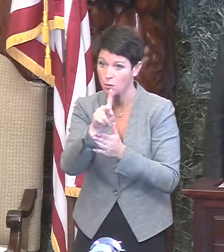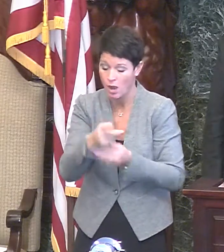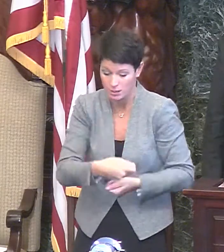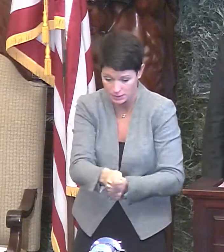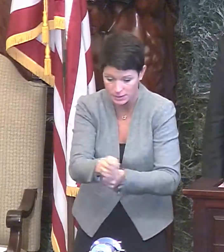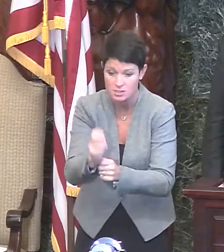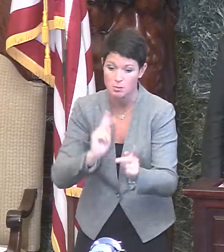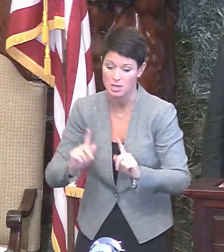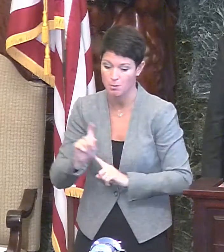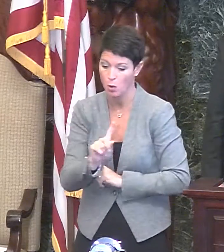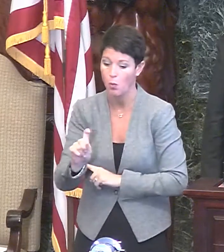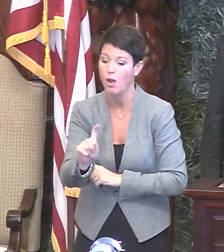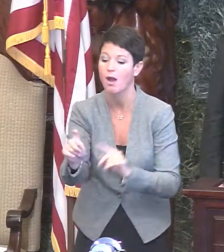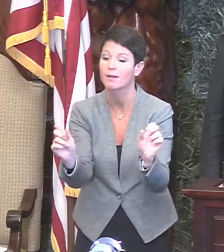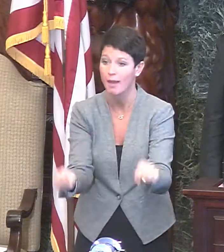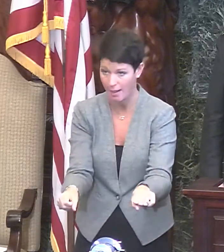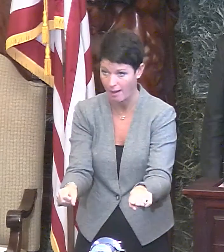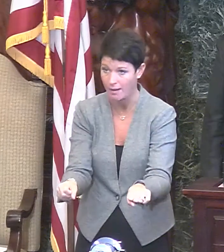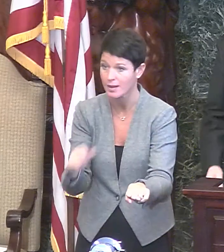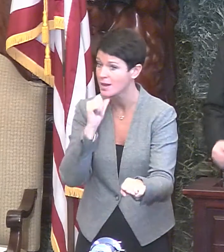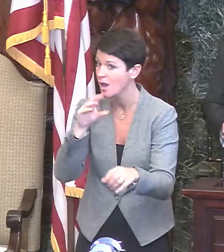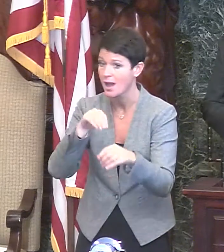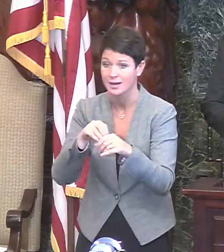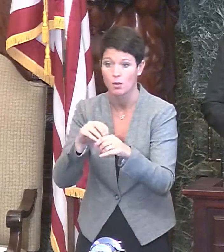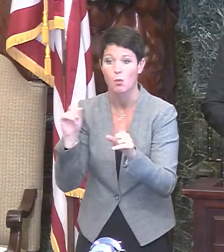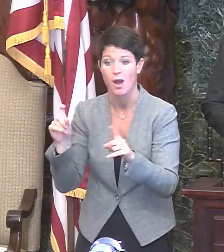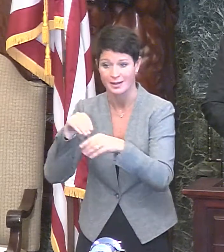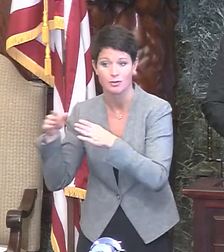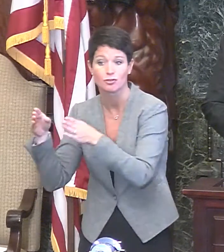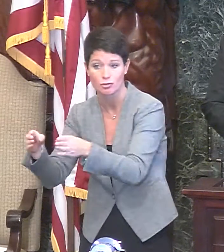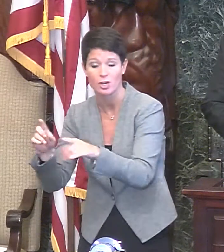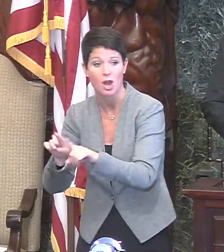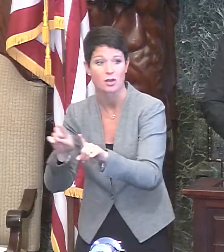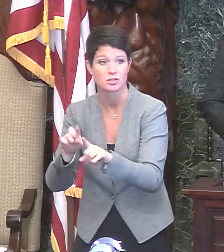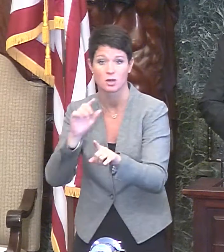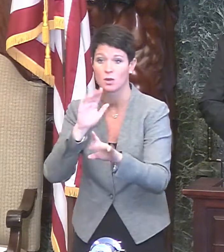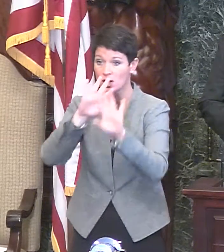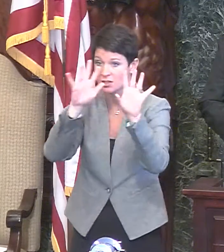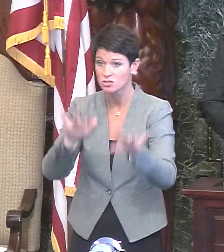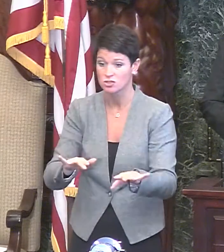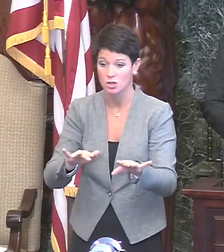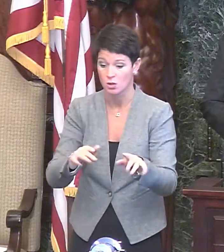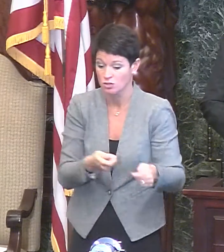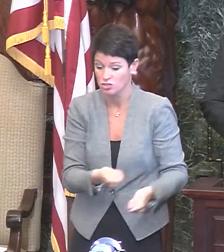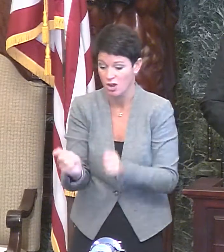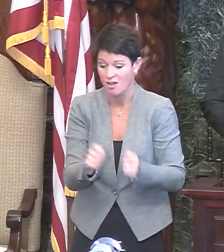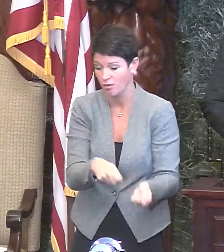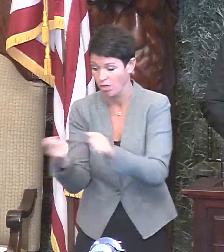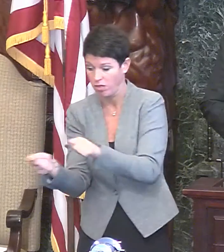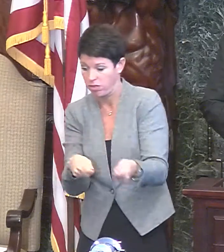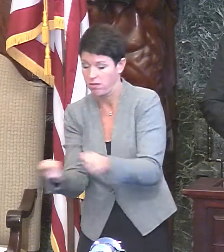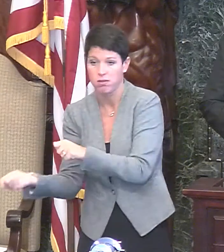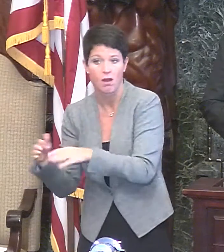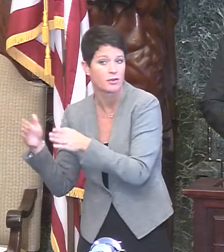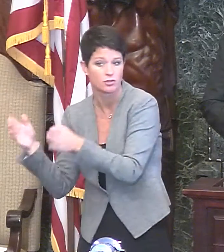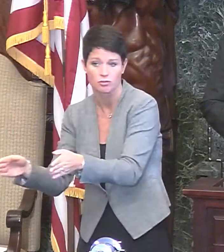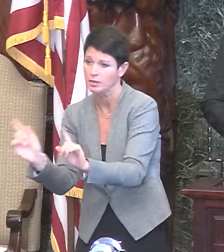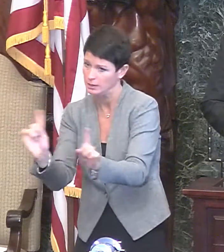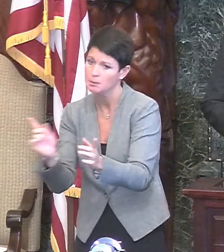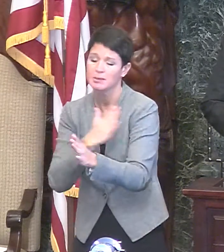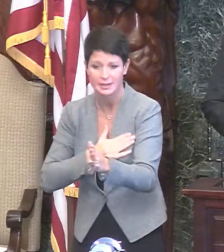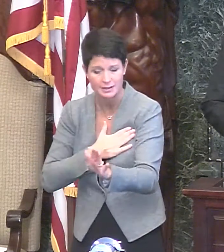the sidewalks and not in the street, and that they also not shovel snow from the cars or the sidewalk into the